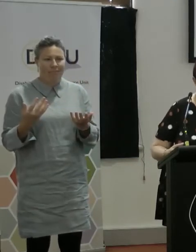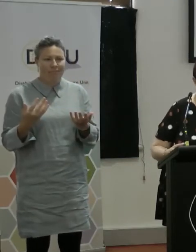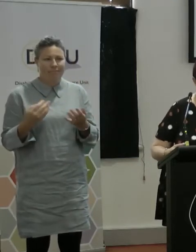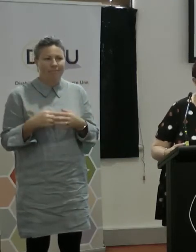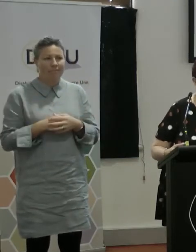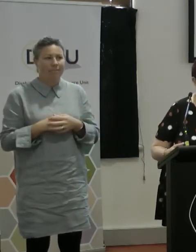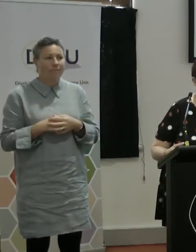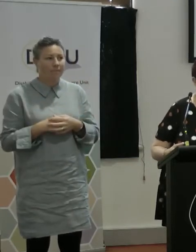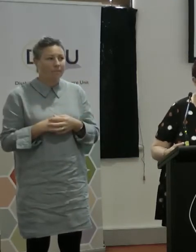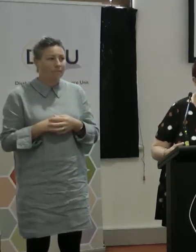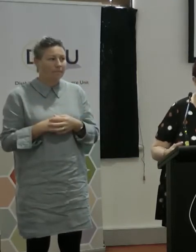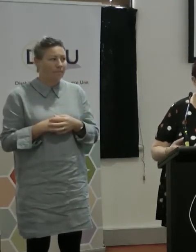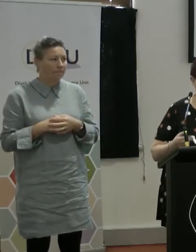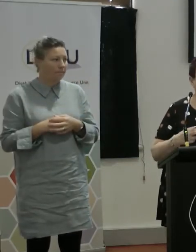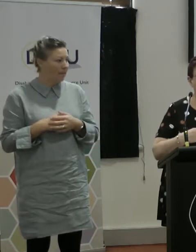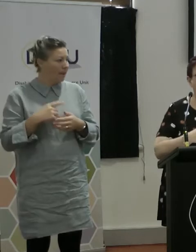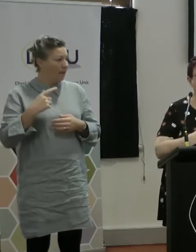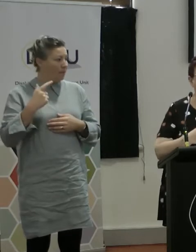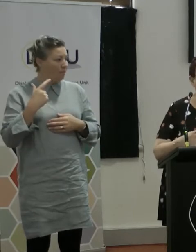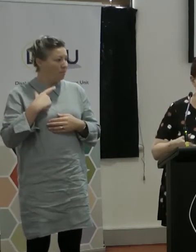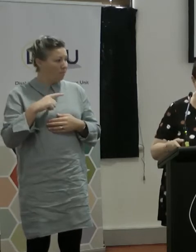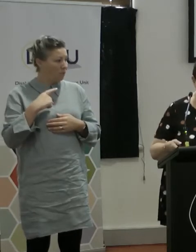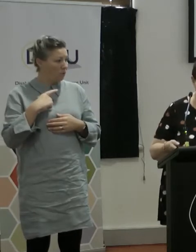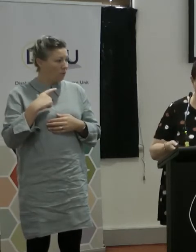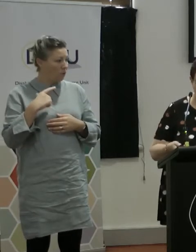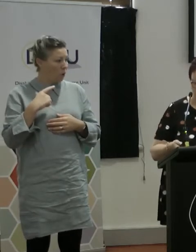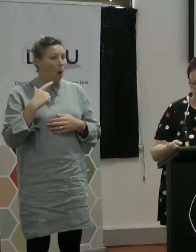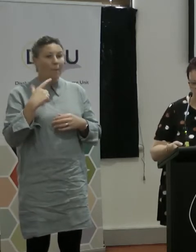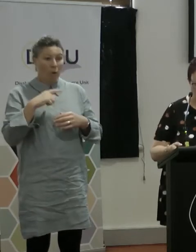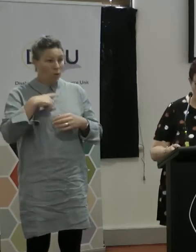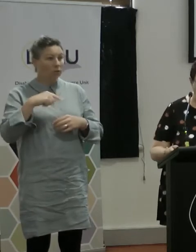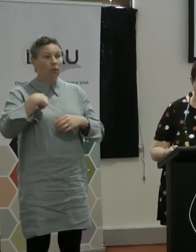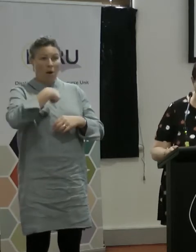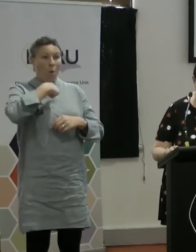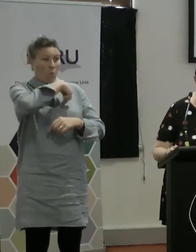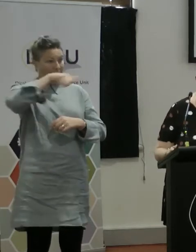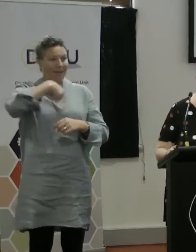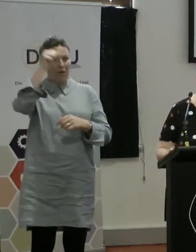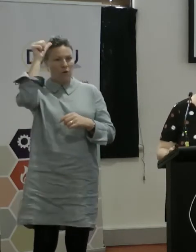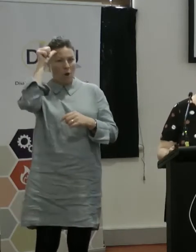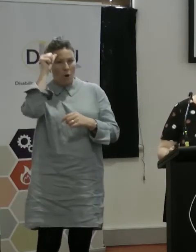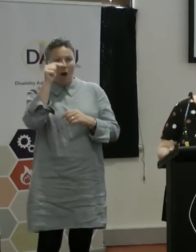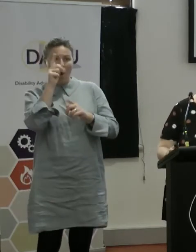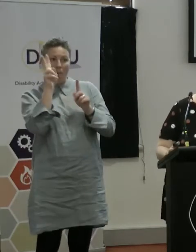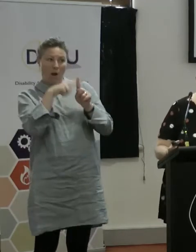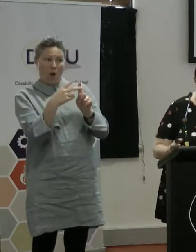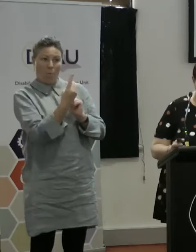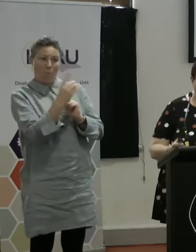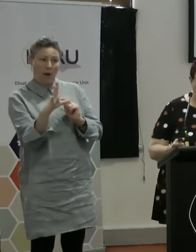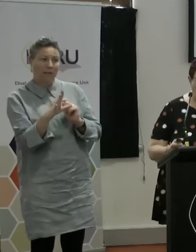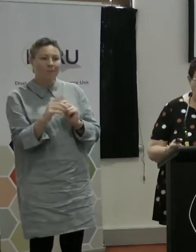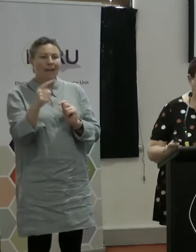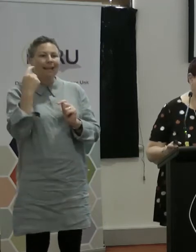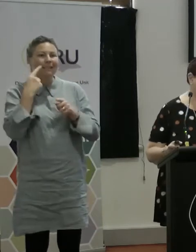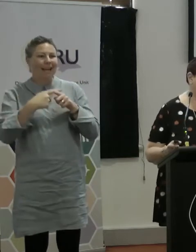victims and survivors clearly states that fact, but the easy English version did not. So who can apply for the scheme? You have